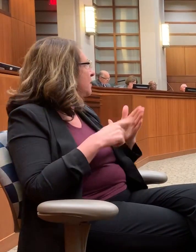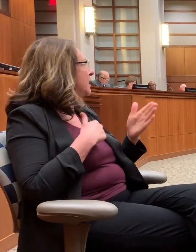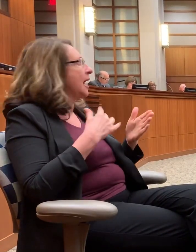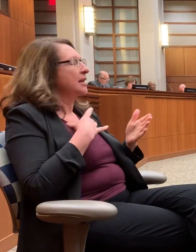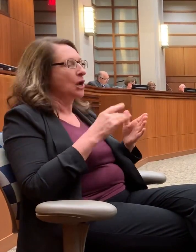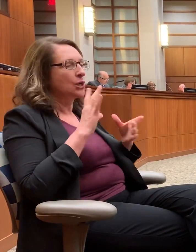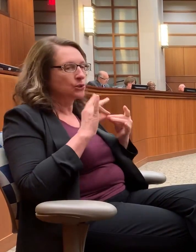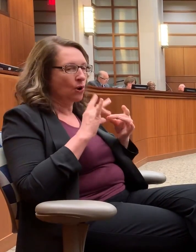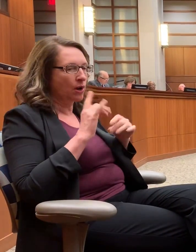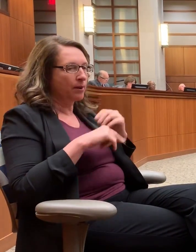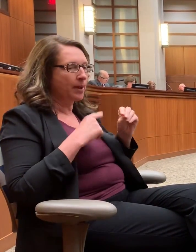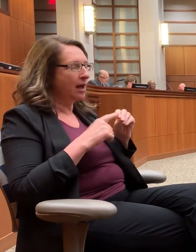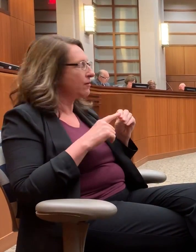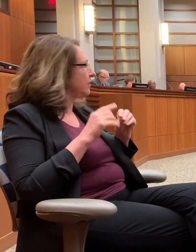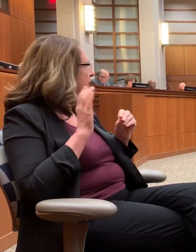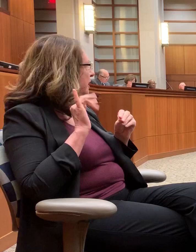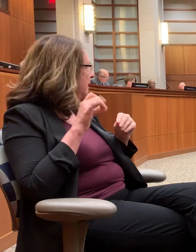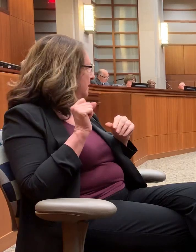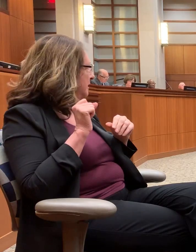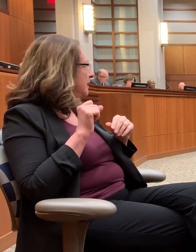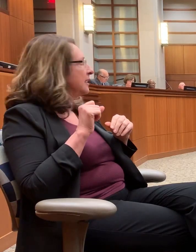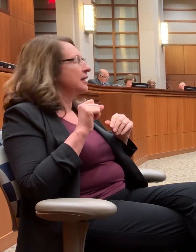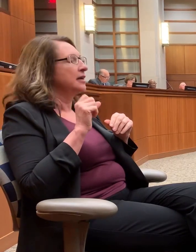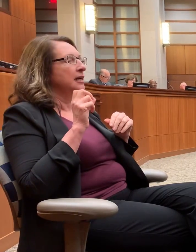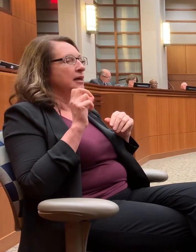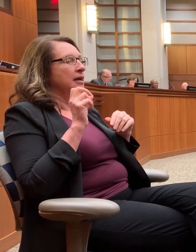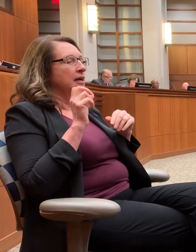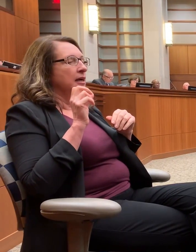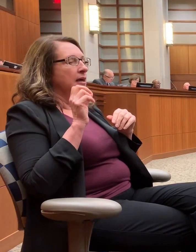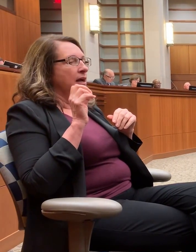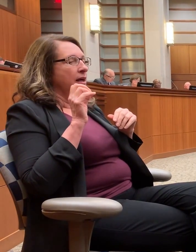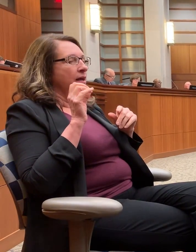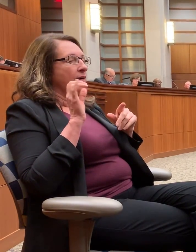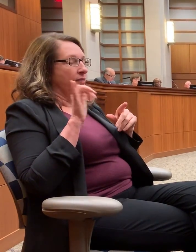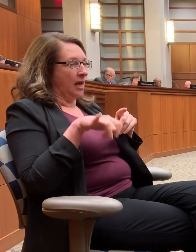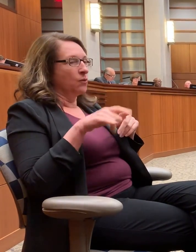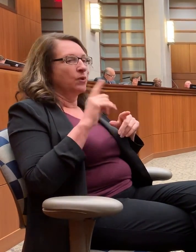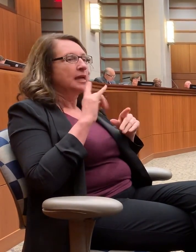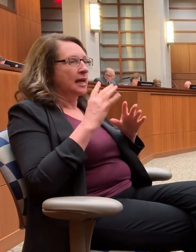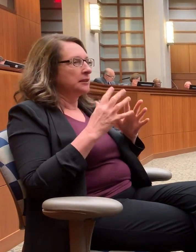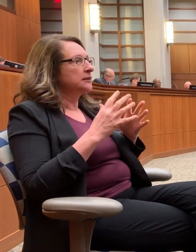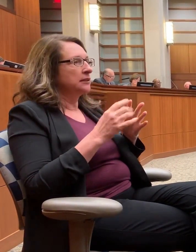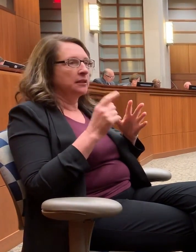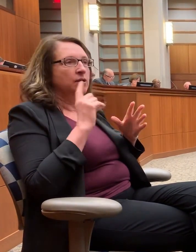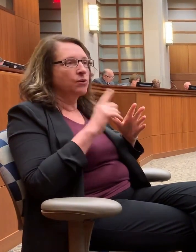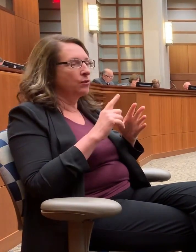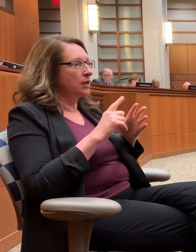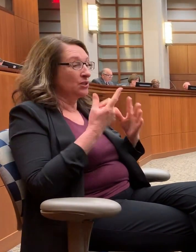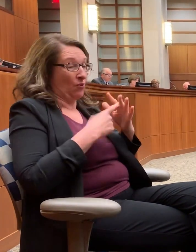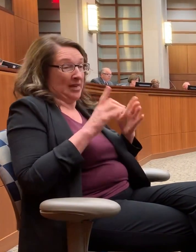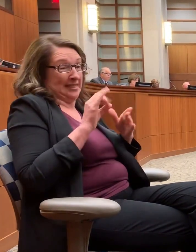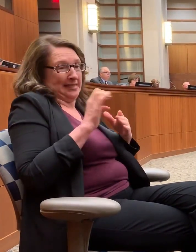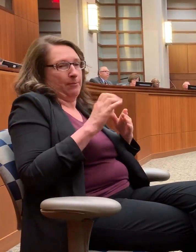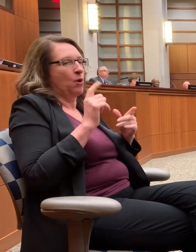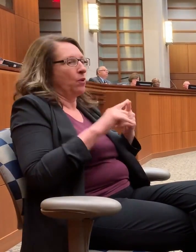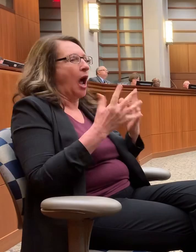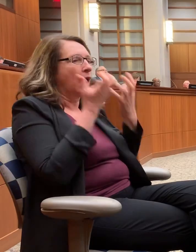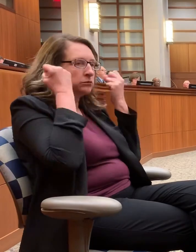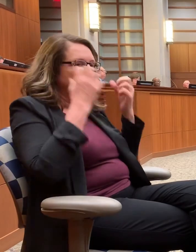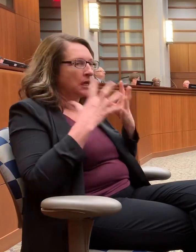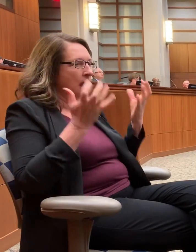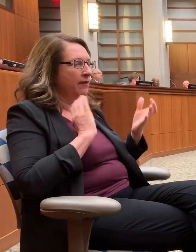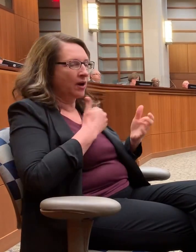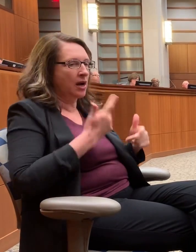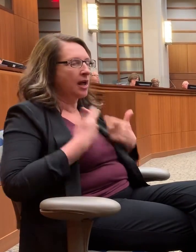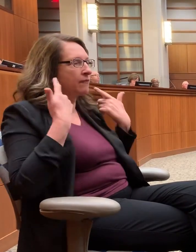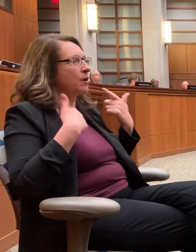talk about is that this has taken up quite a bit of our life, starting in December, when we realized that we